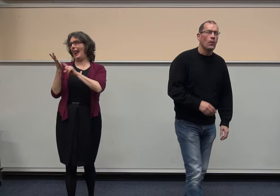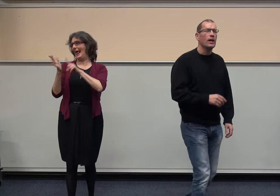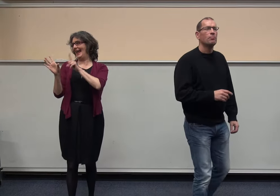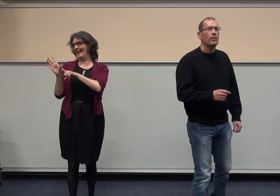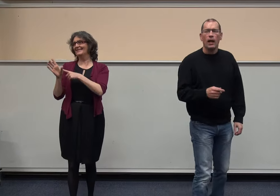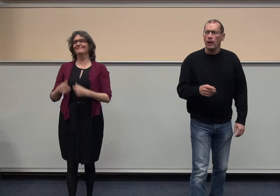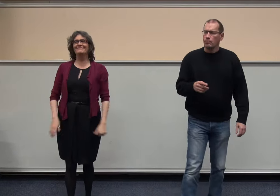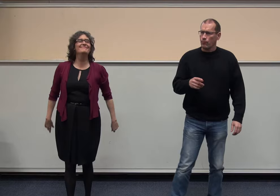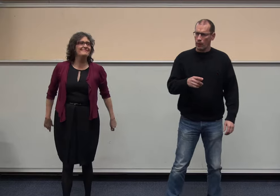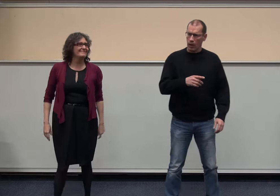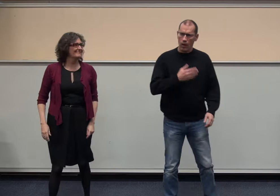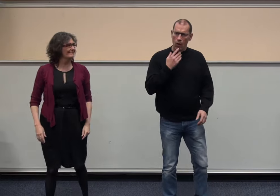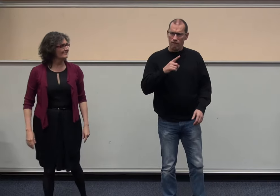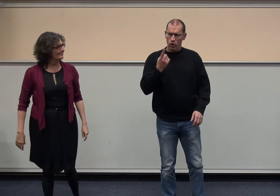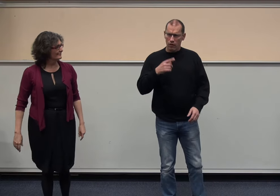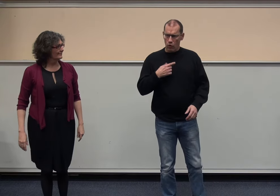Okay.